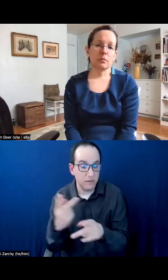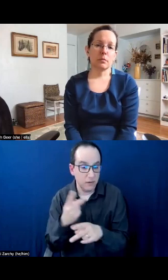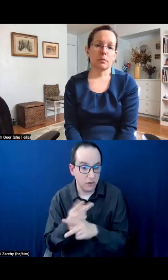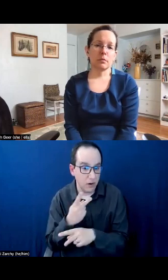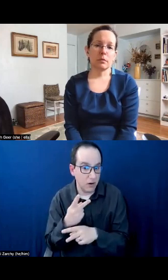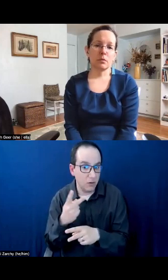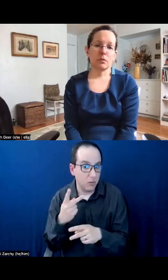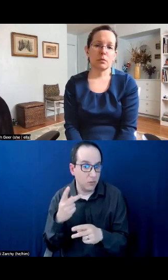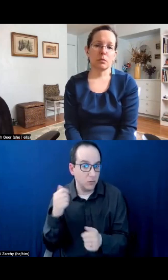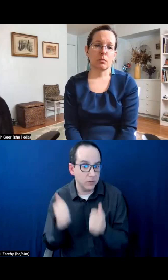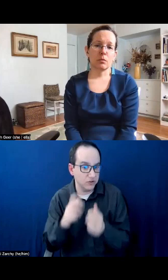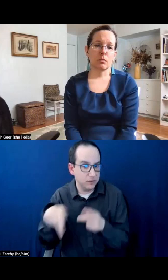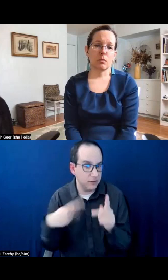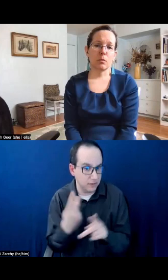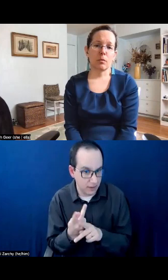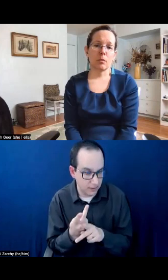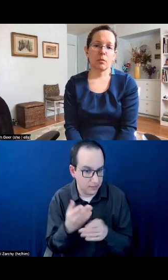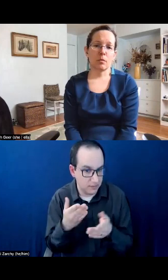they have